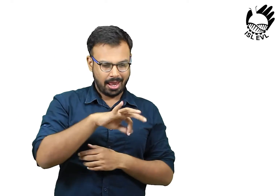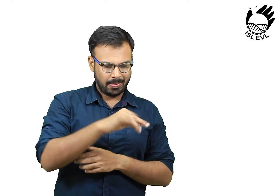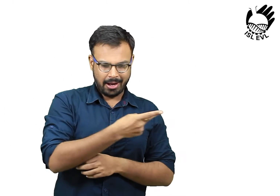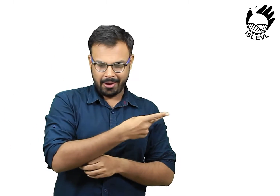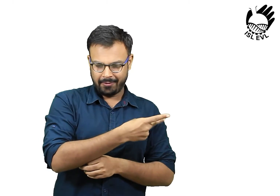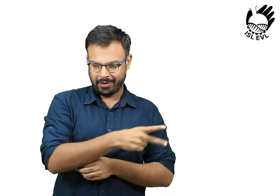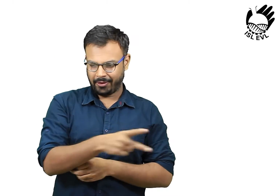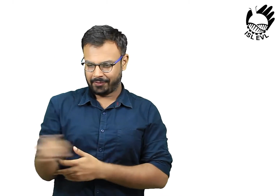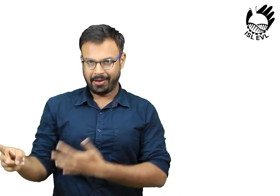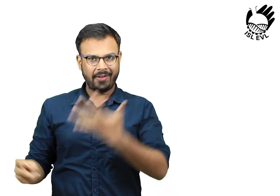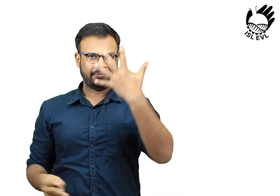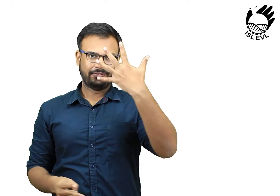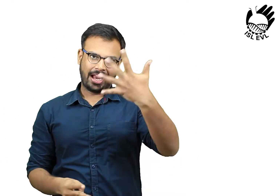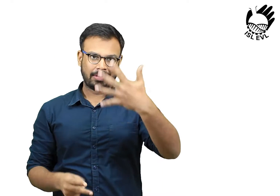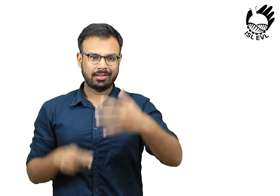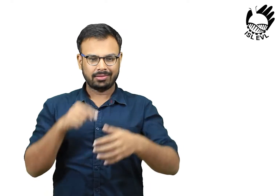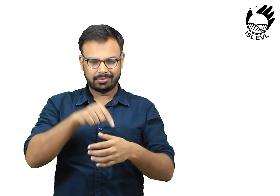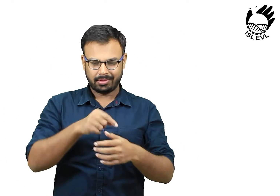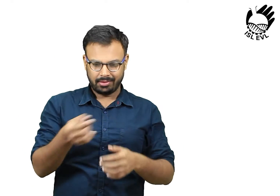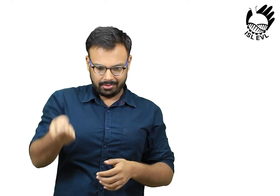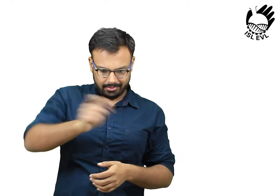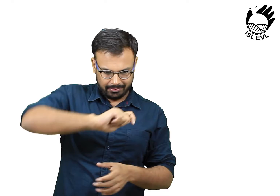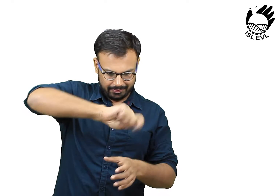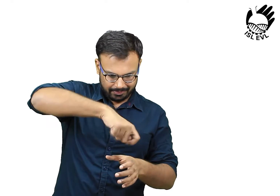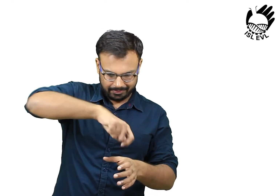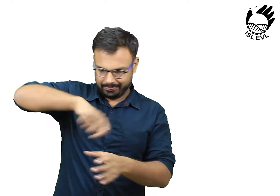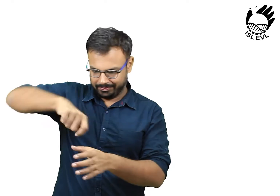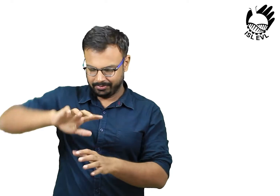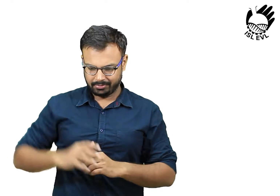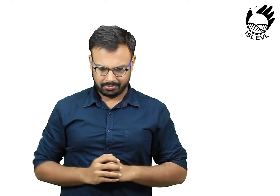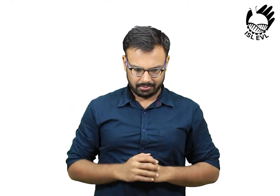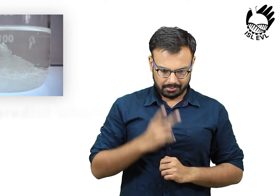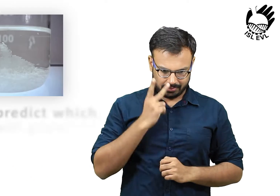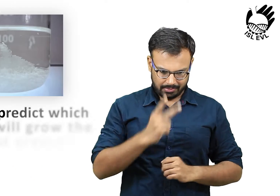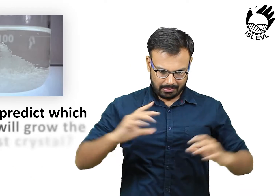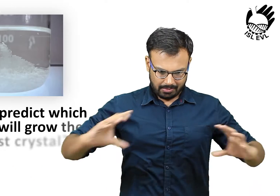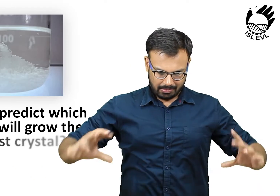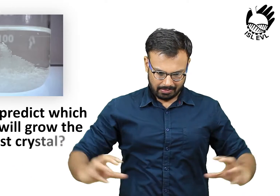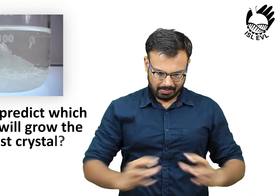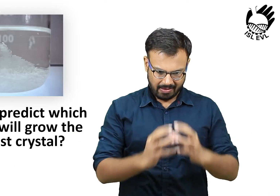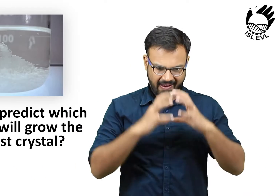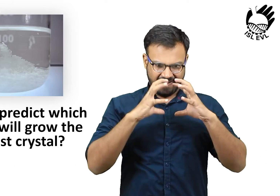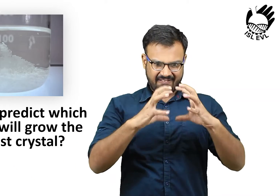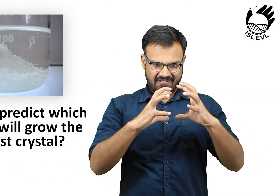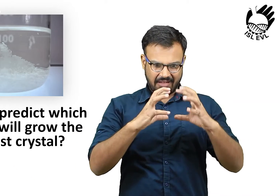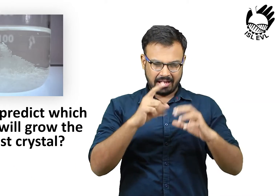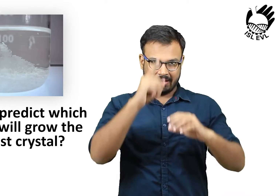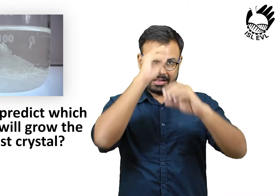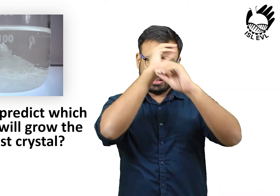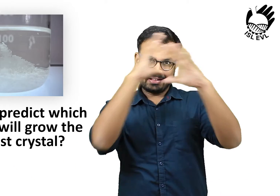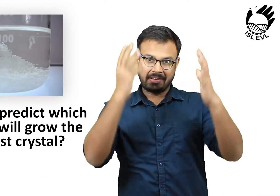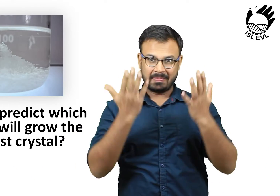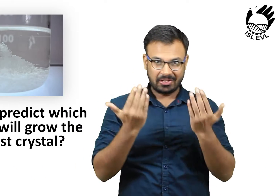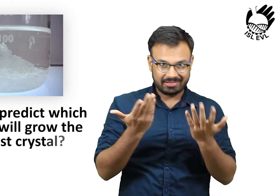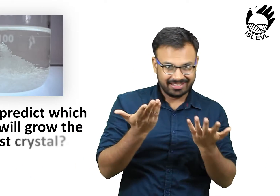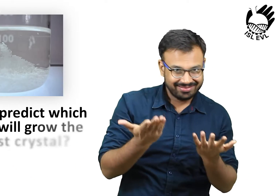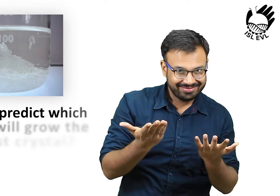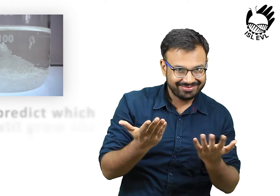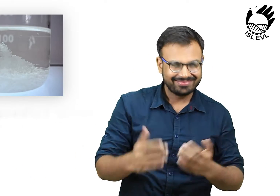Do we think that the amount of sample that dissolves in hot water will be different from cold? Why?